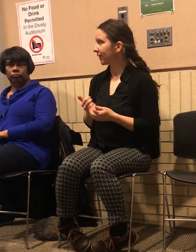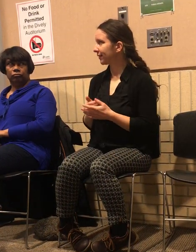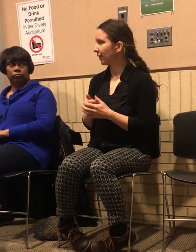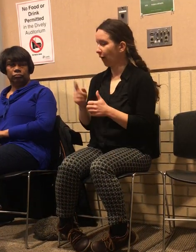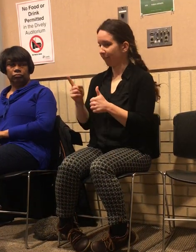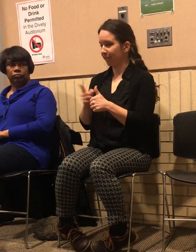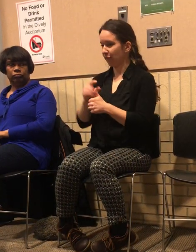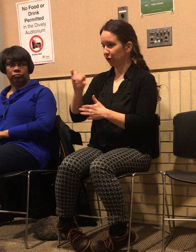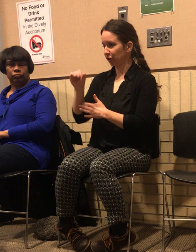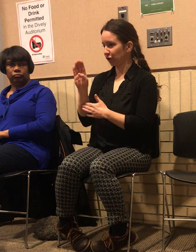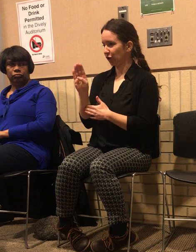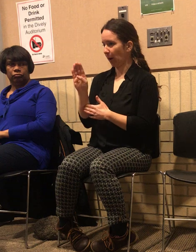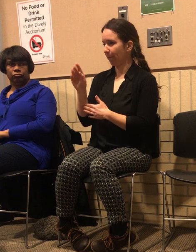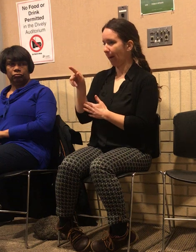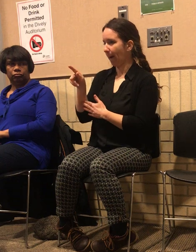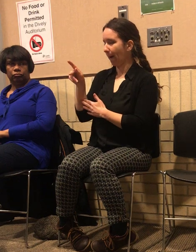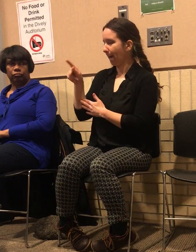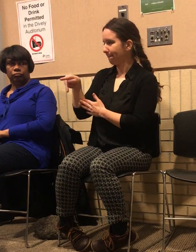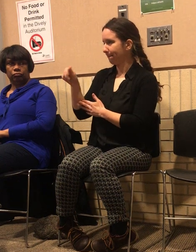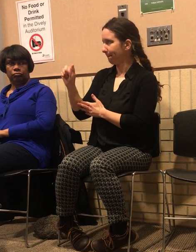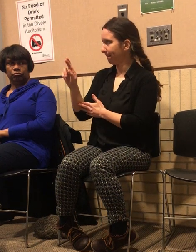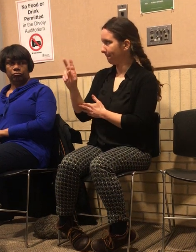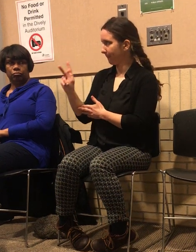organization called Parkworks, which is now called